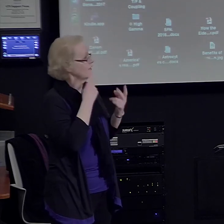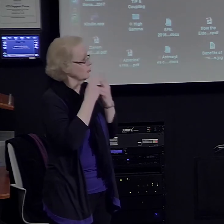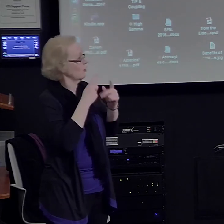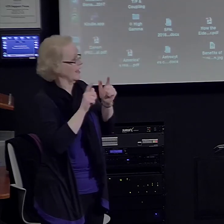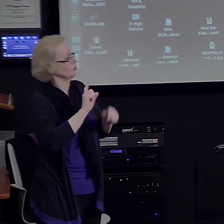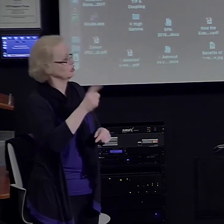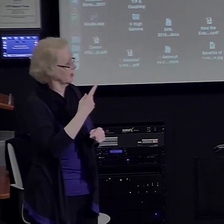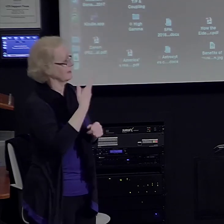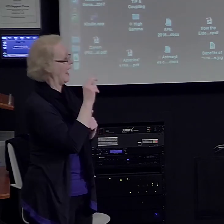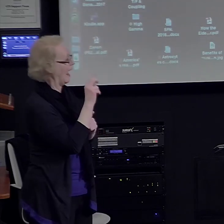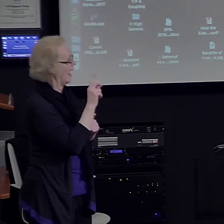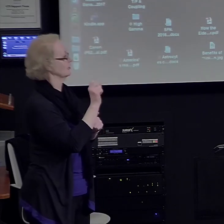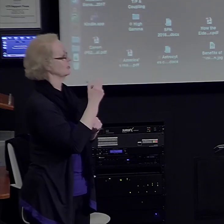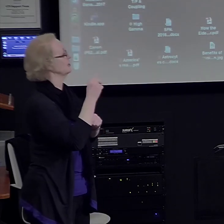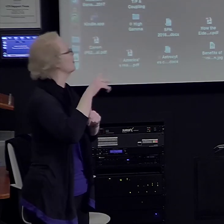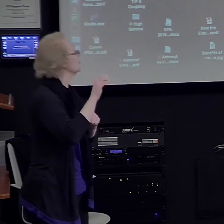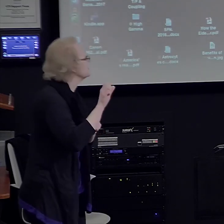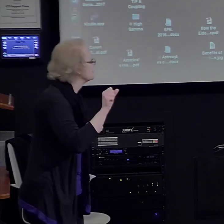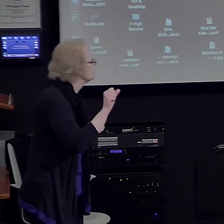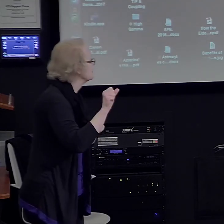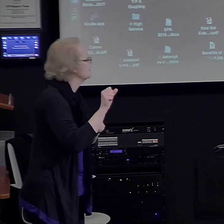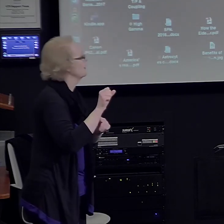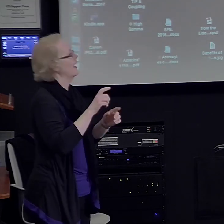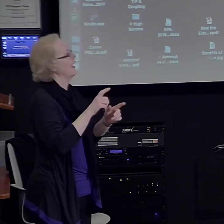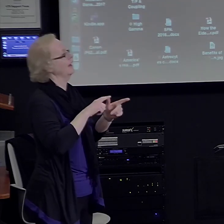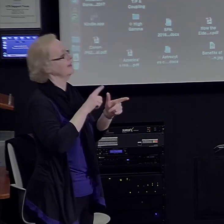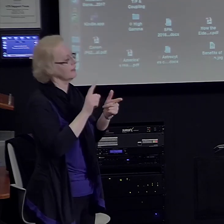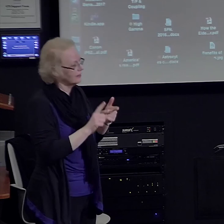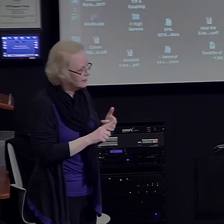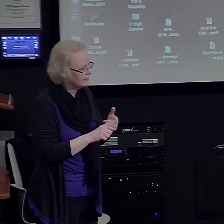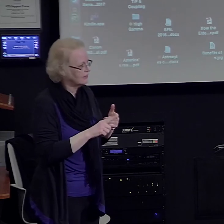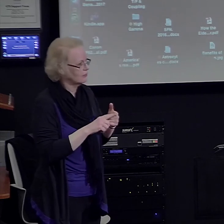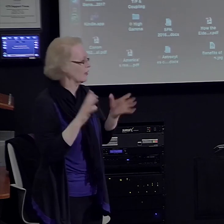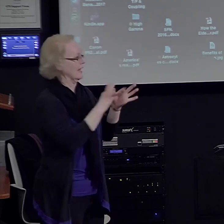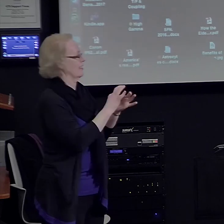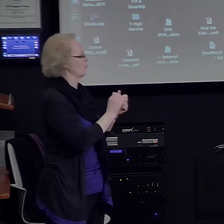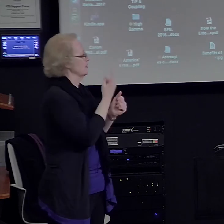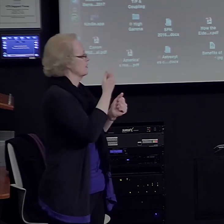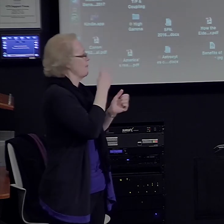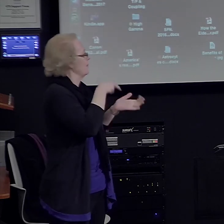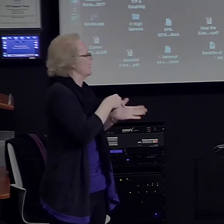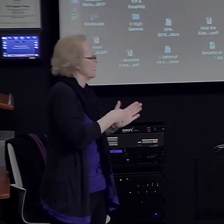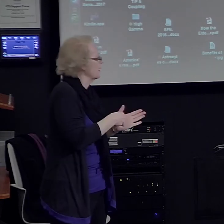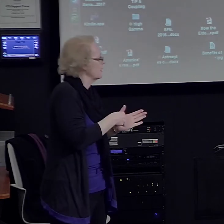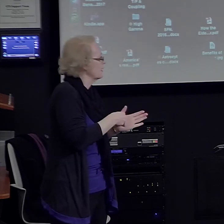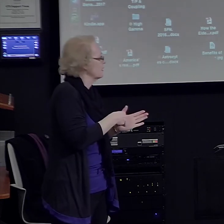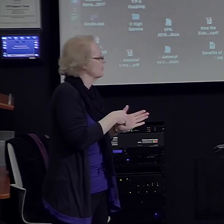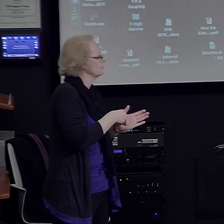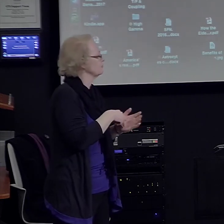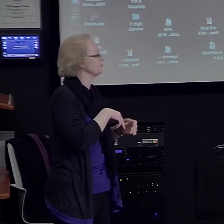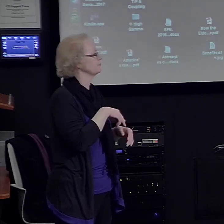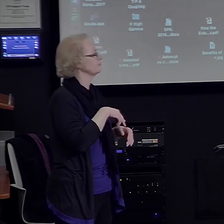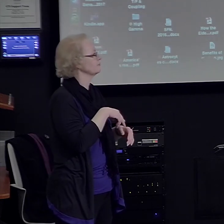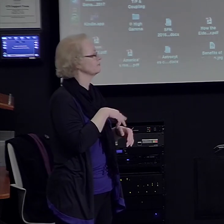the relationship with um with meaning and in the the